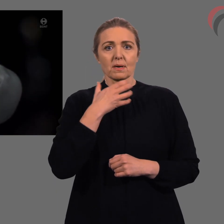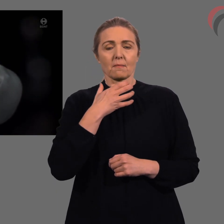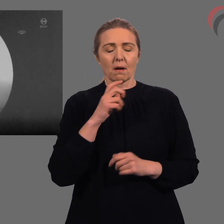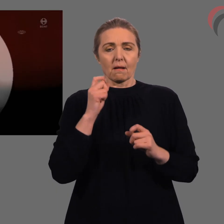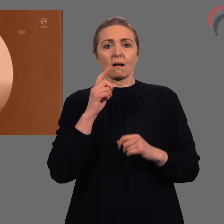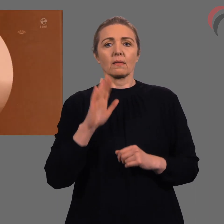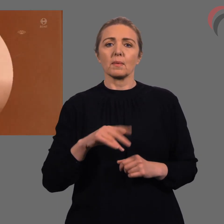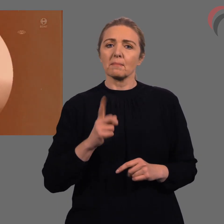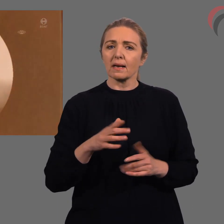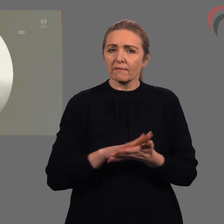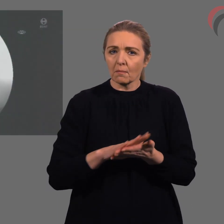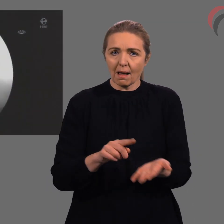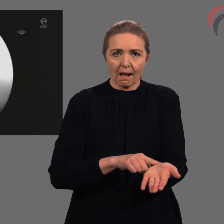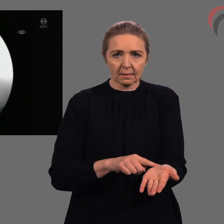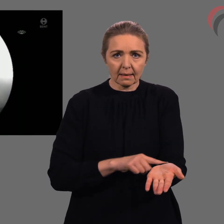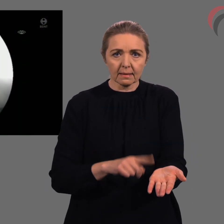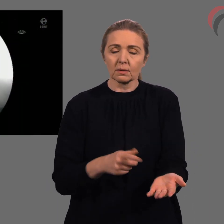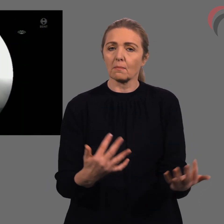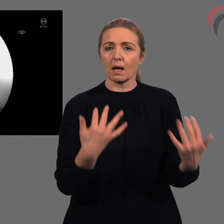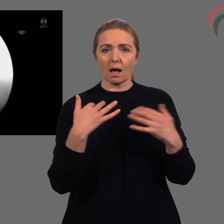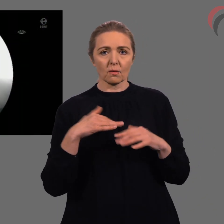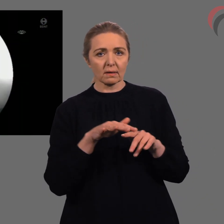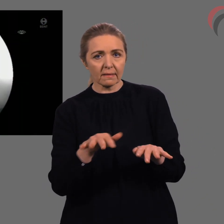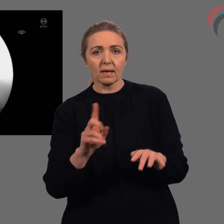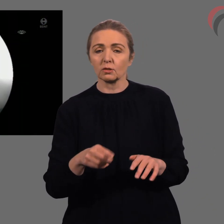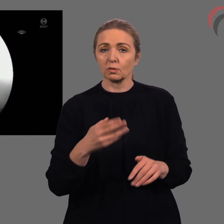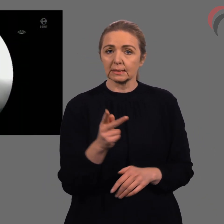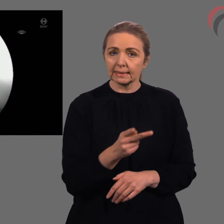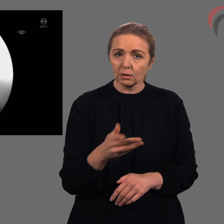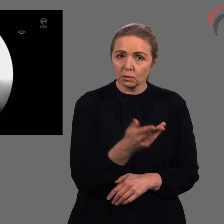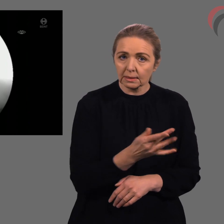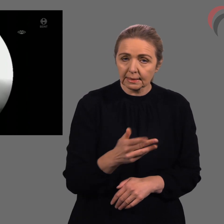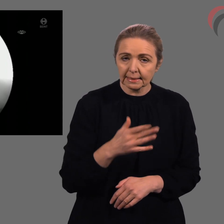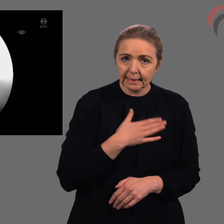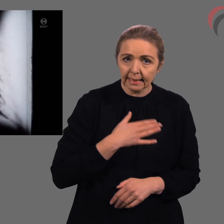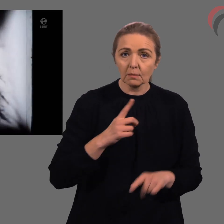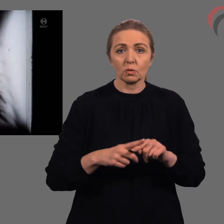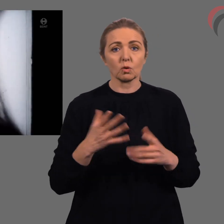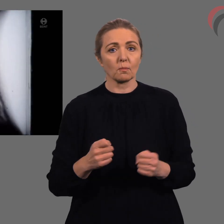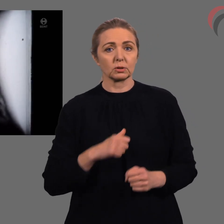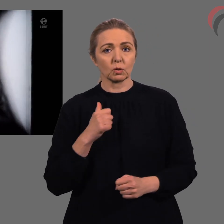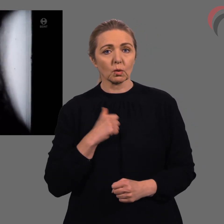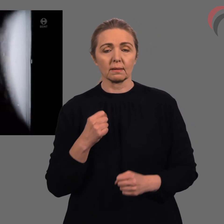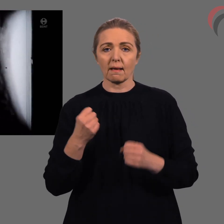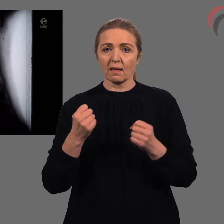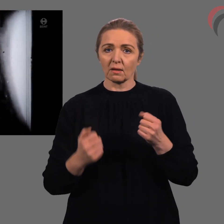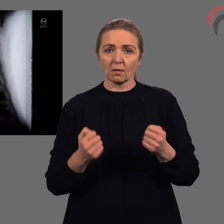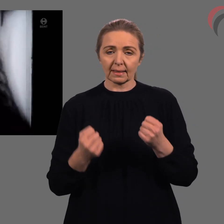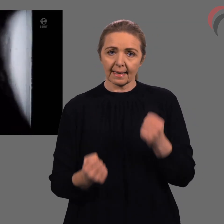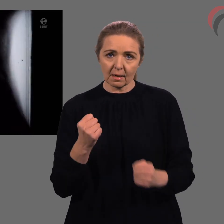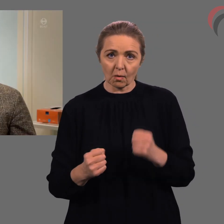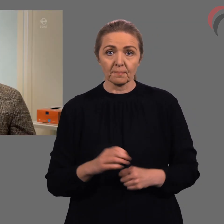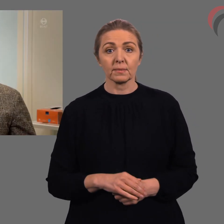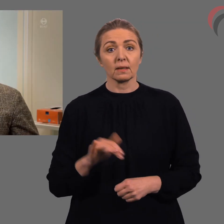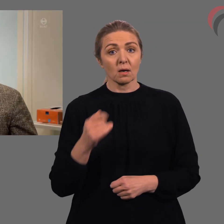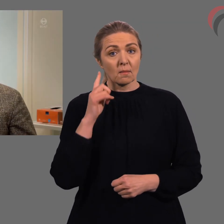á adrenalíni sem ýti undir vandamál á borði sykursýki og þyngdarstjórnun. And finally, just the pressure shifts that come from